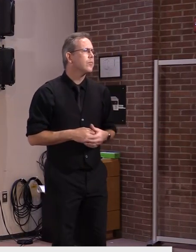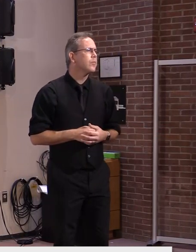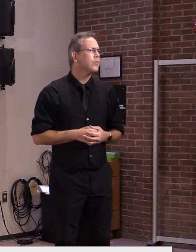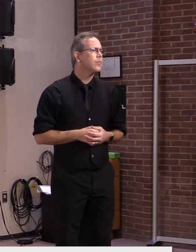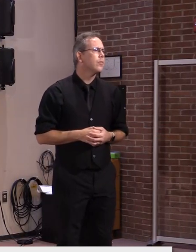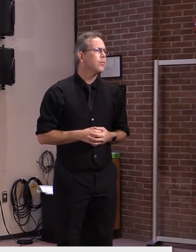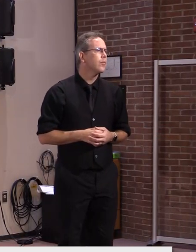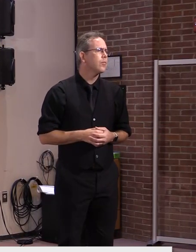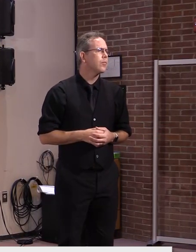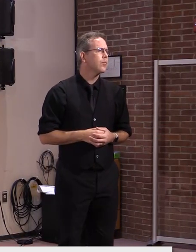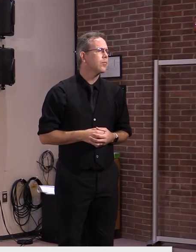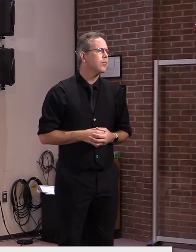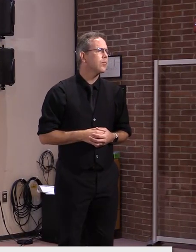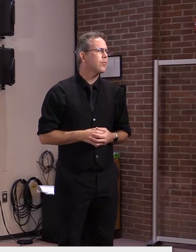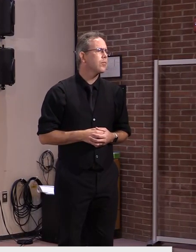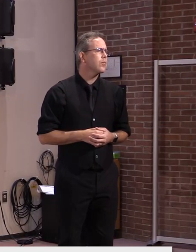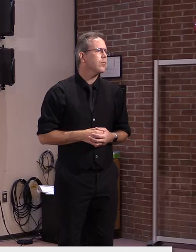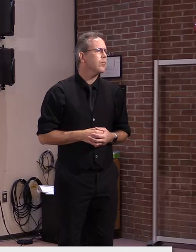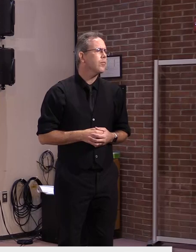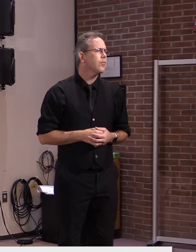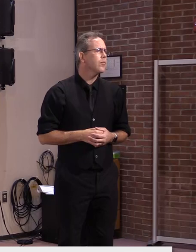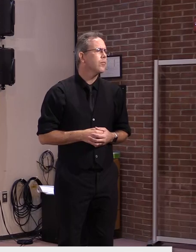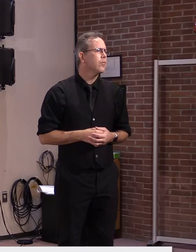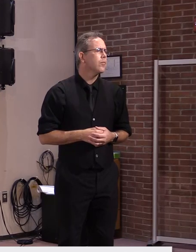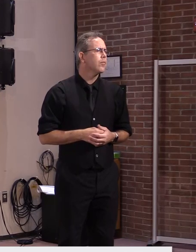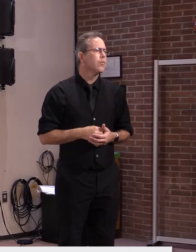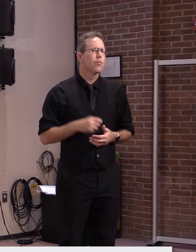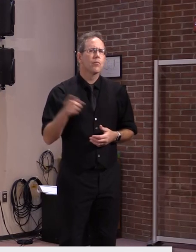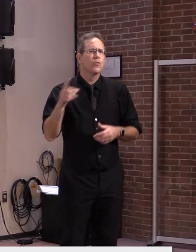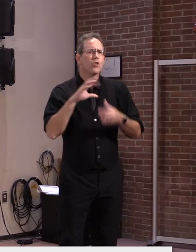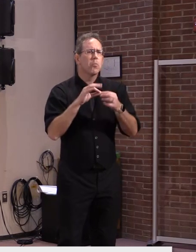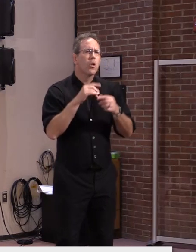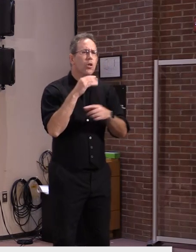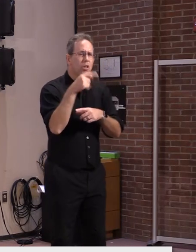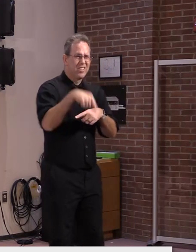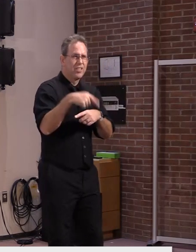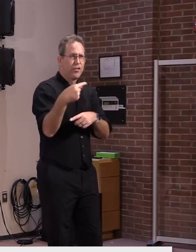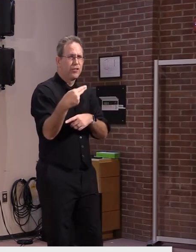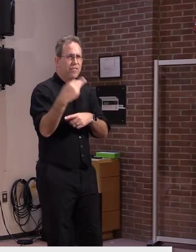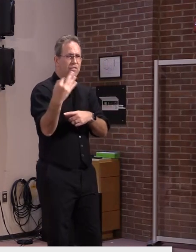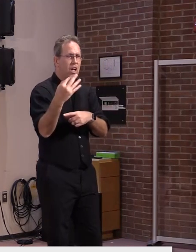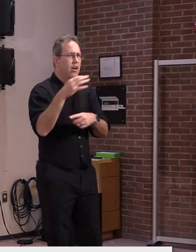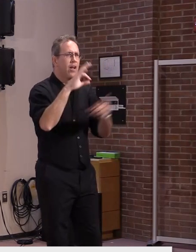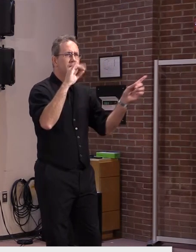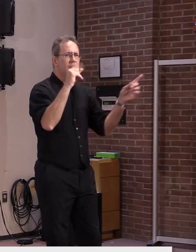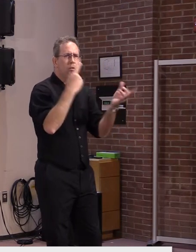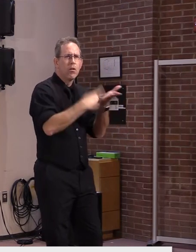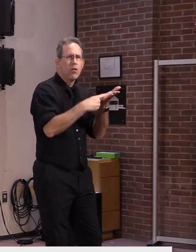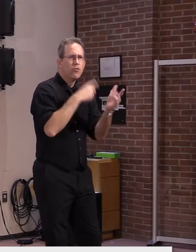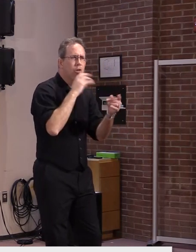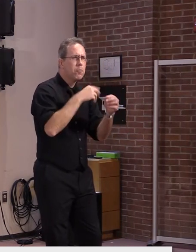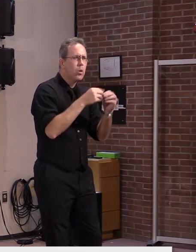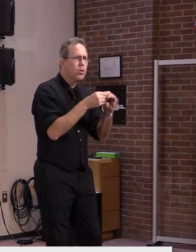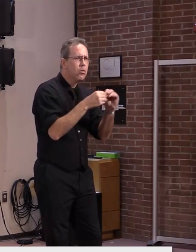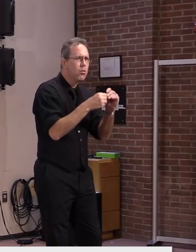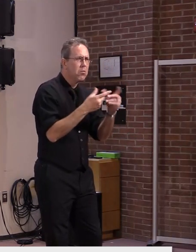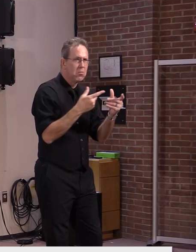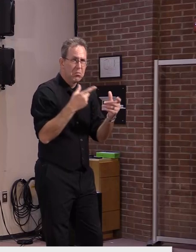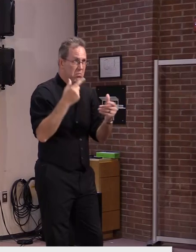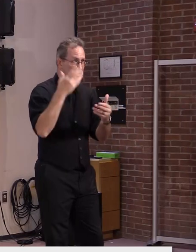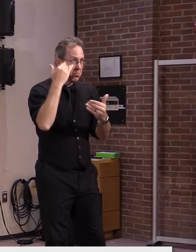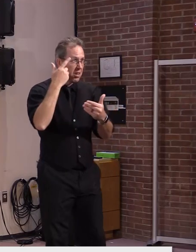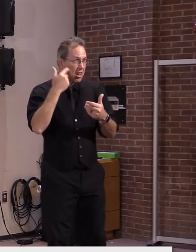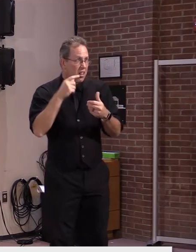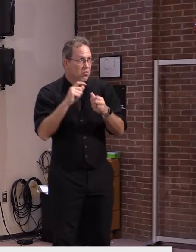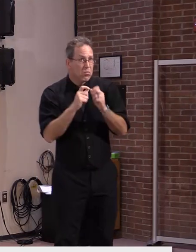FDA meetings. We don't expect an announcement that day, right? Or from CDC? No, the